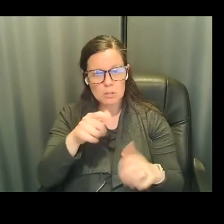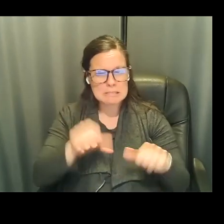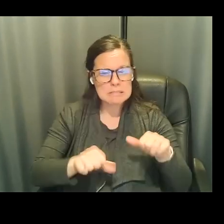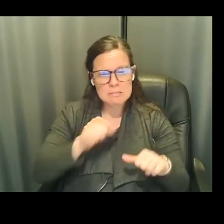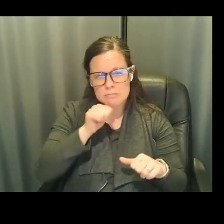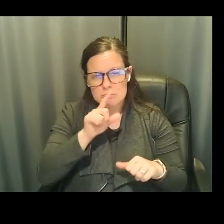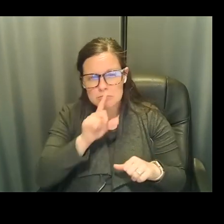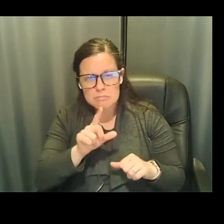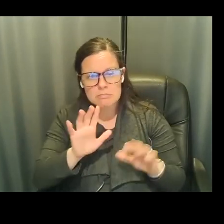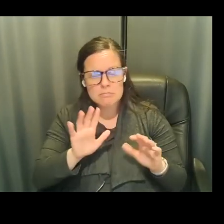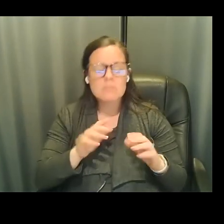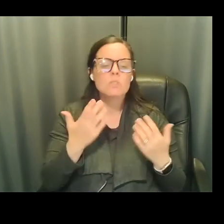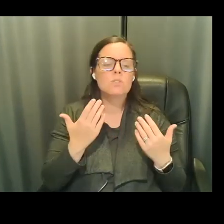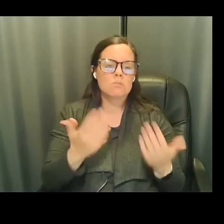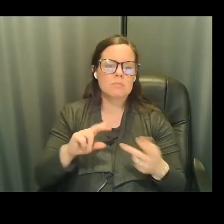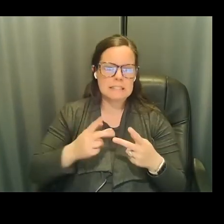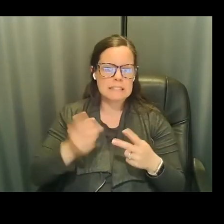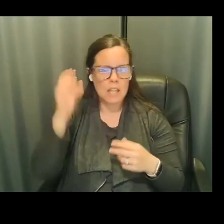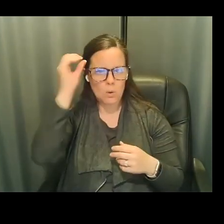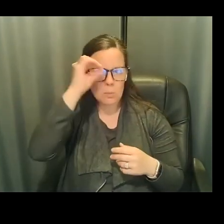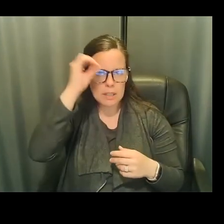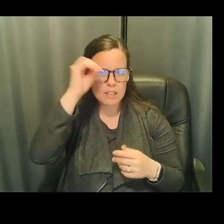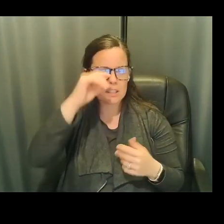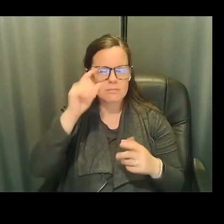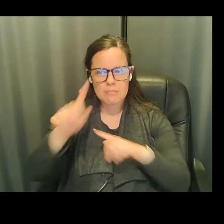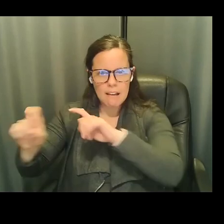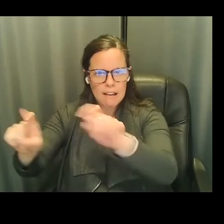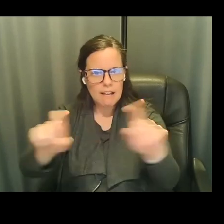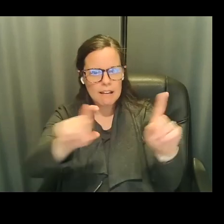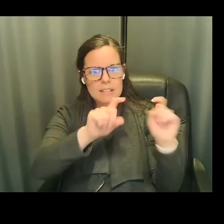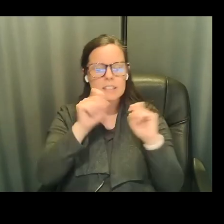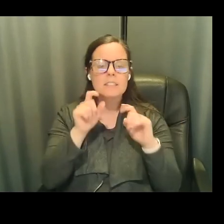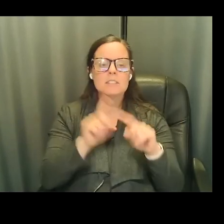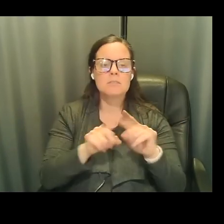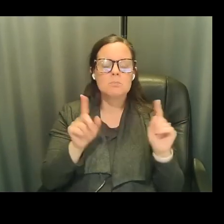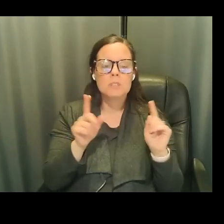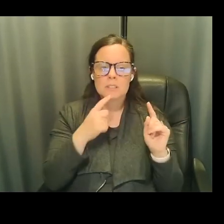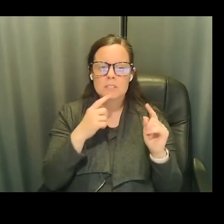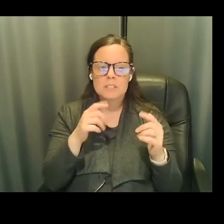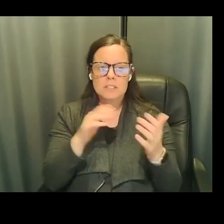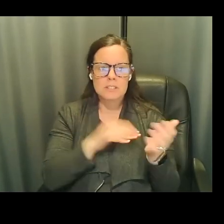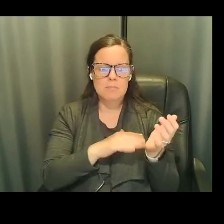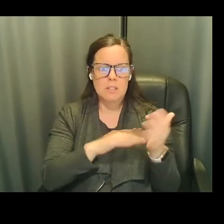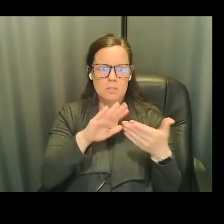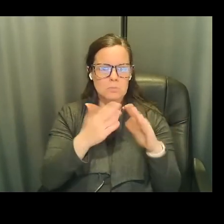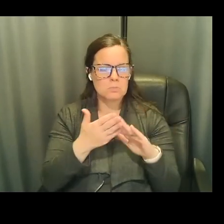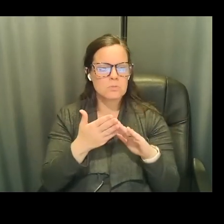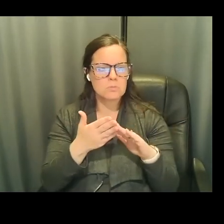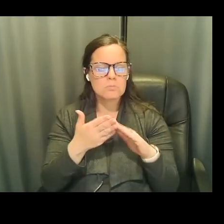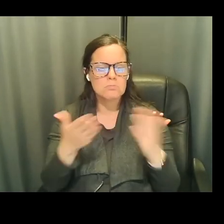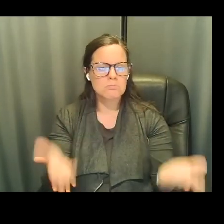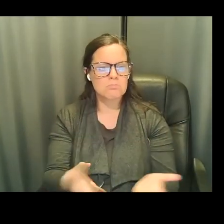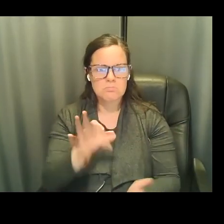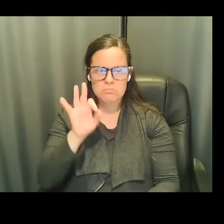it, you can always seek a second opinion. You can ask around as well. But I would say that the medical community here, I would say